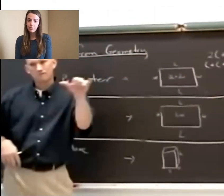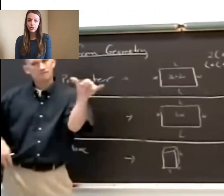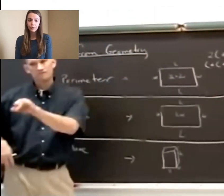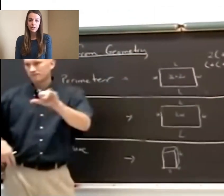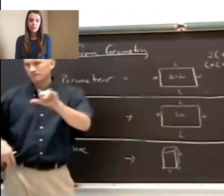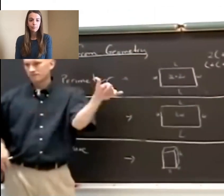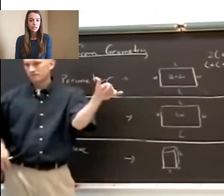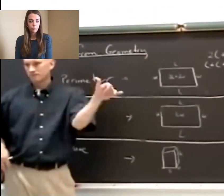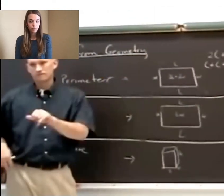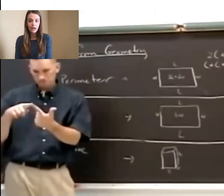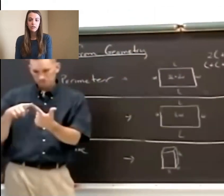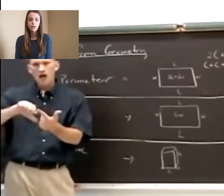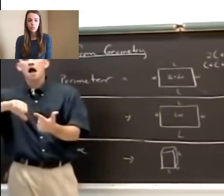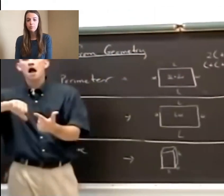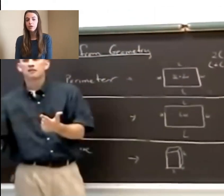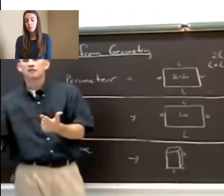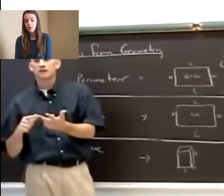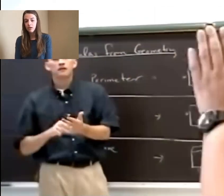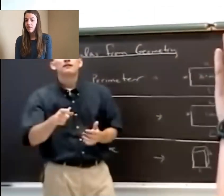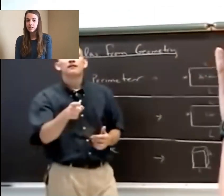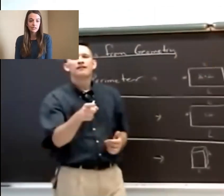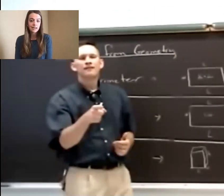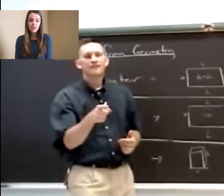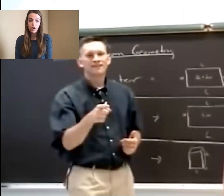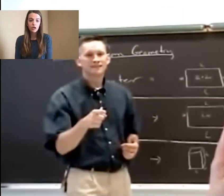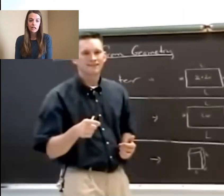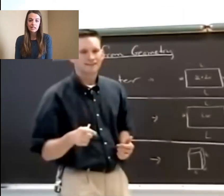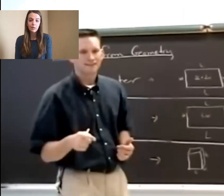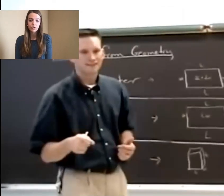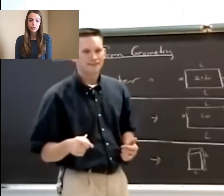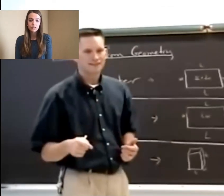W. Length plus width plus width. That's the exact same way you're going to get the same results.